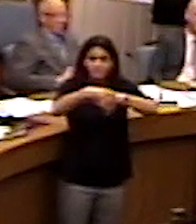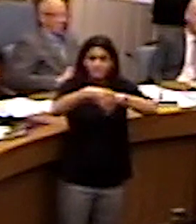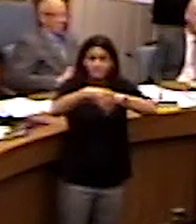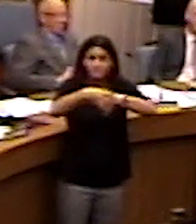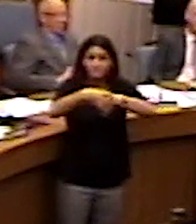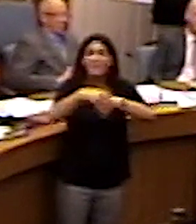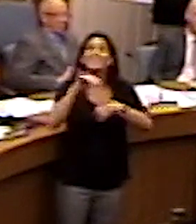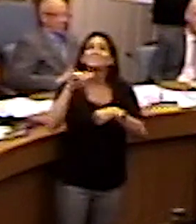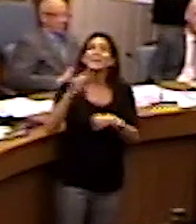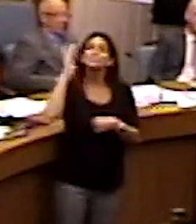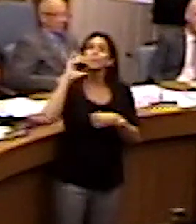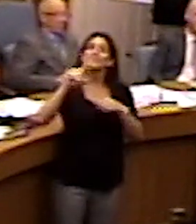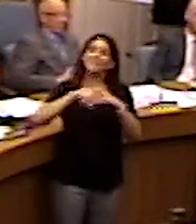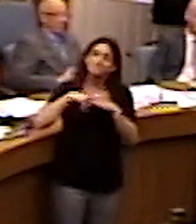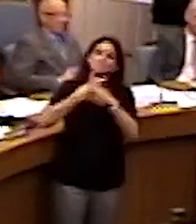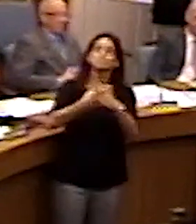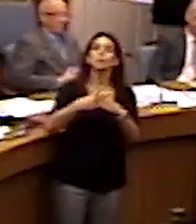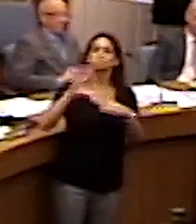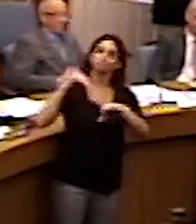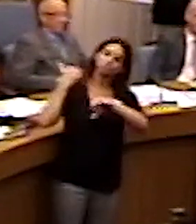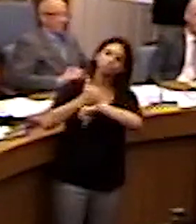Why they started the law.